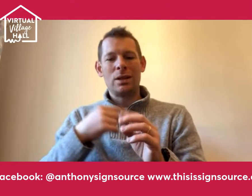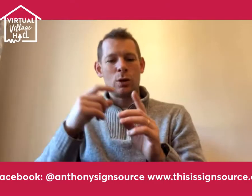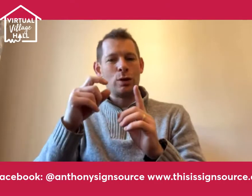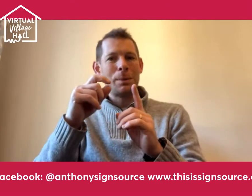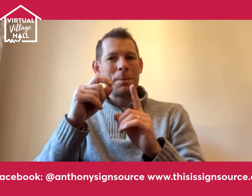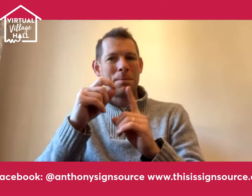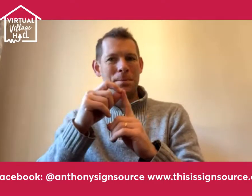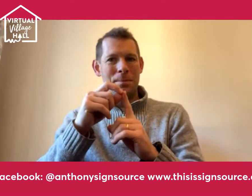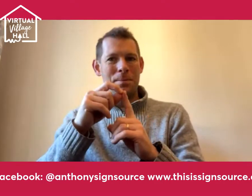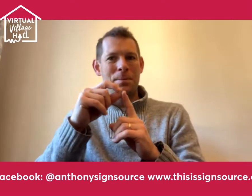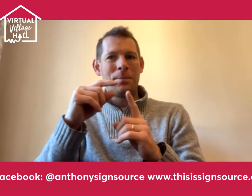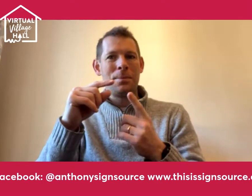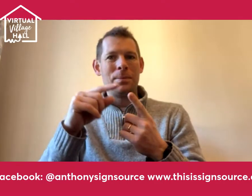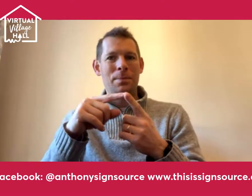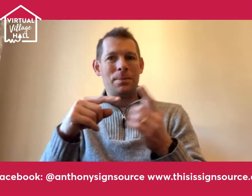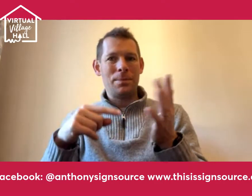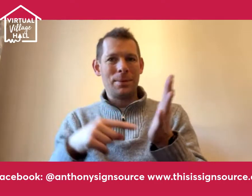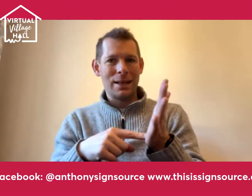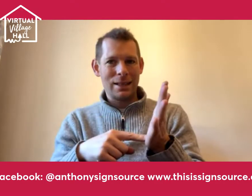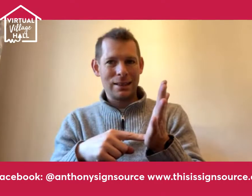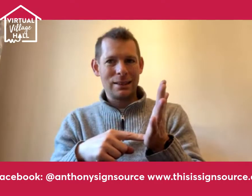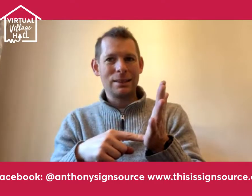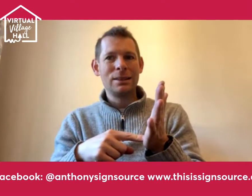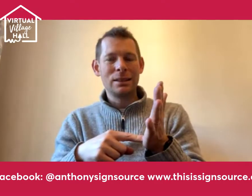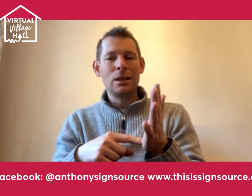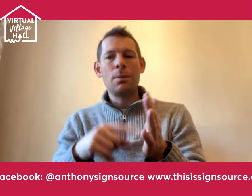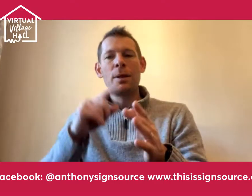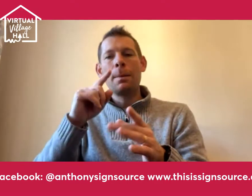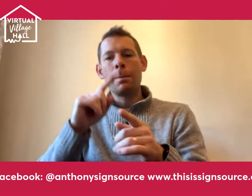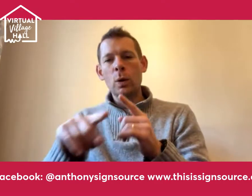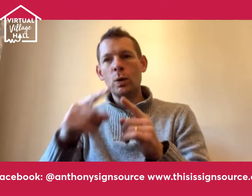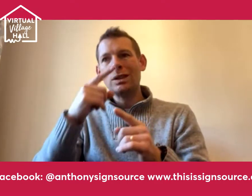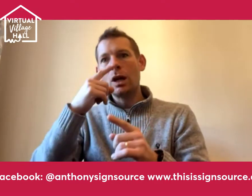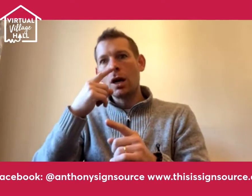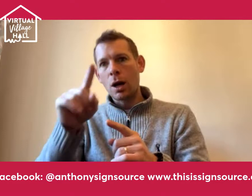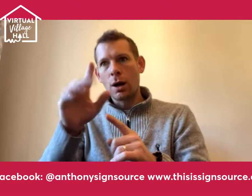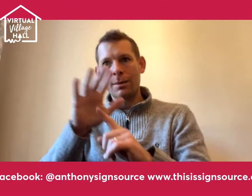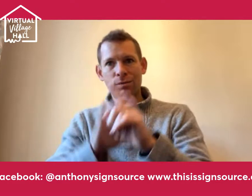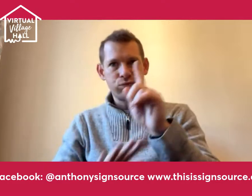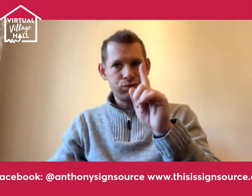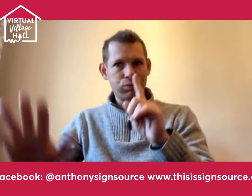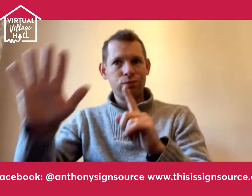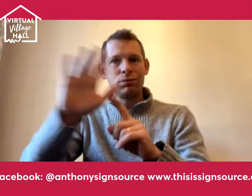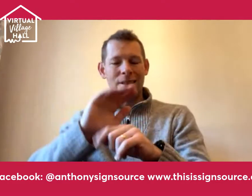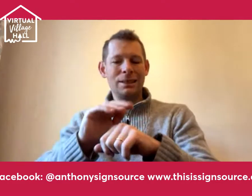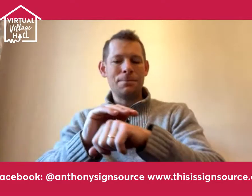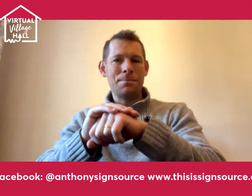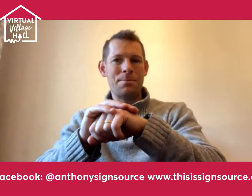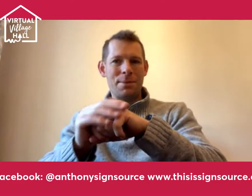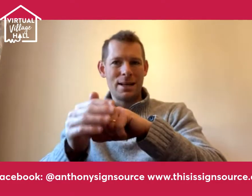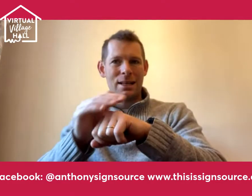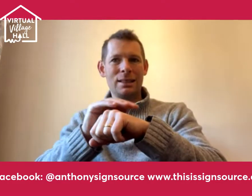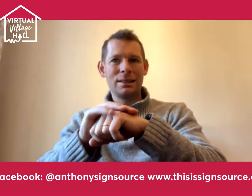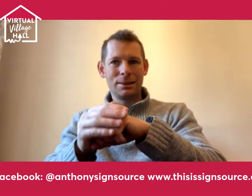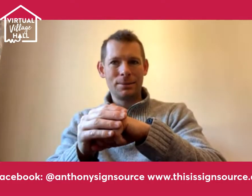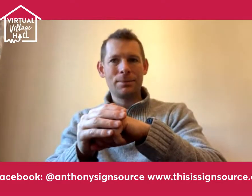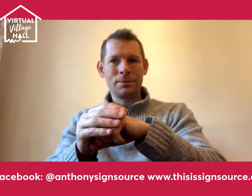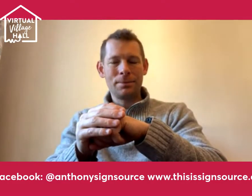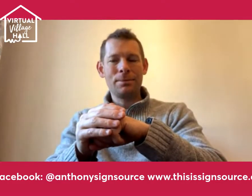pet. So it would be P-E-T. That would be our sign. But probably the most commonly used sign in the